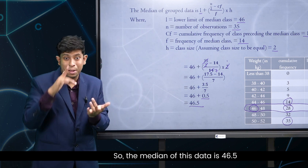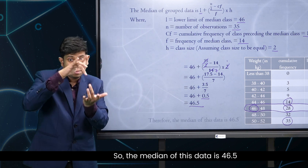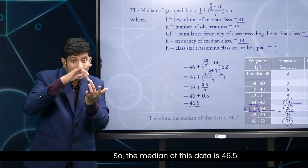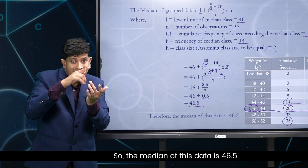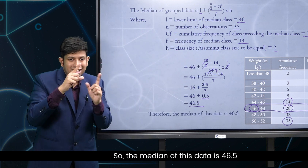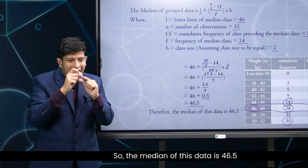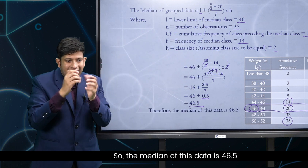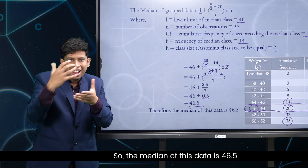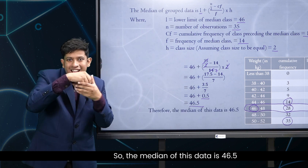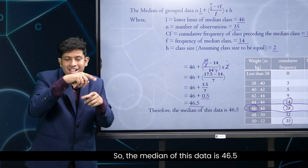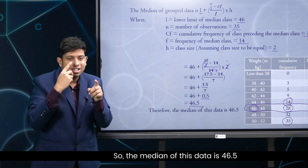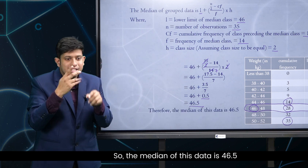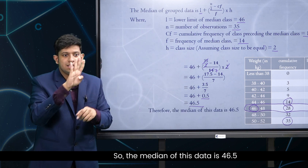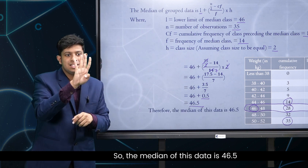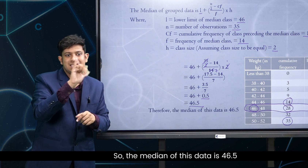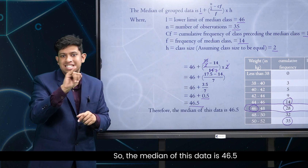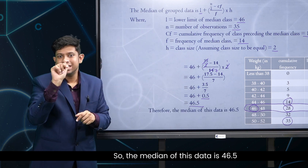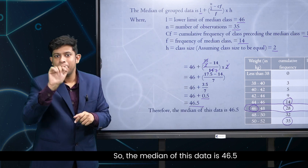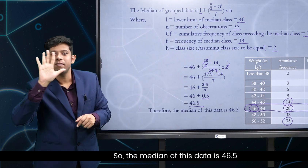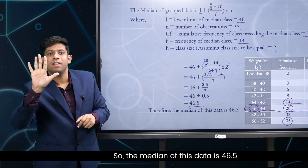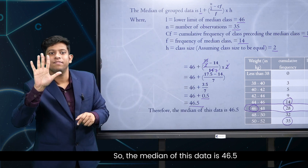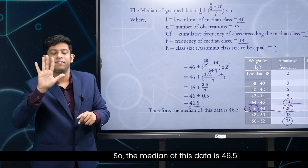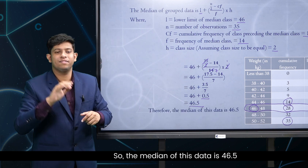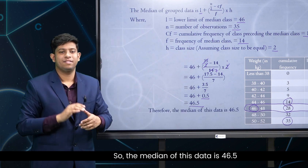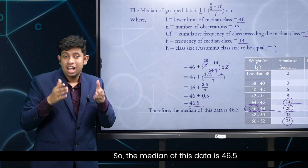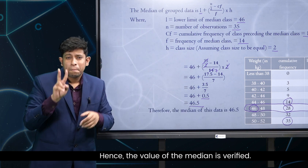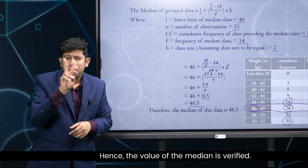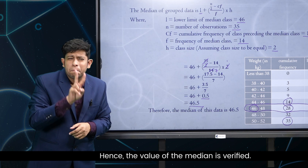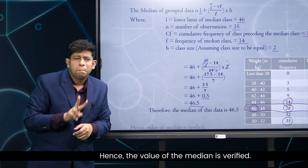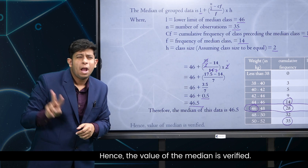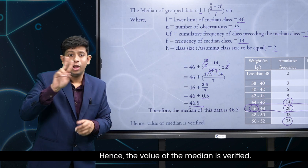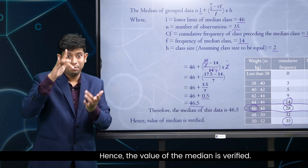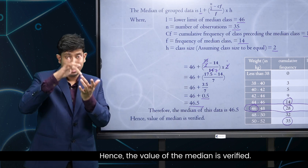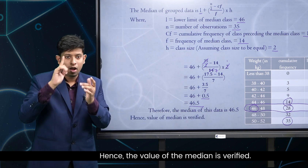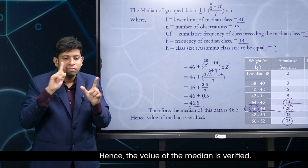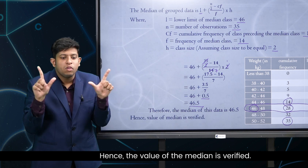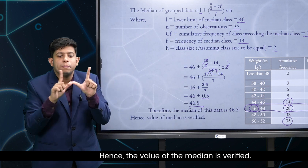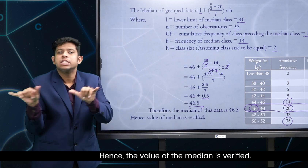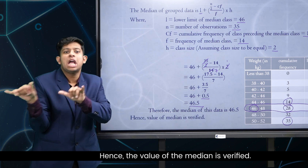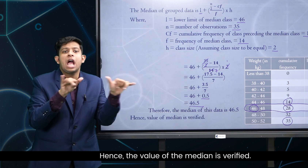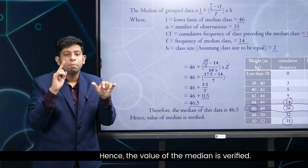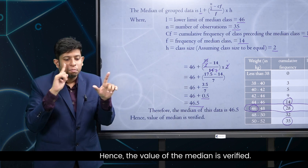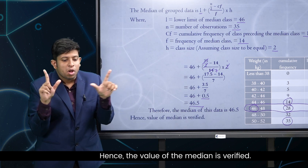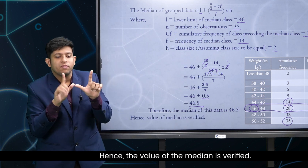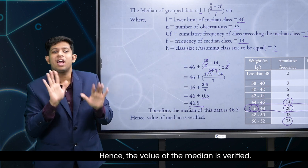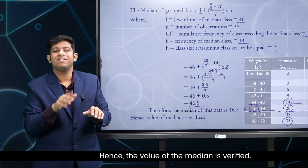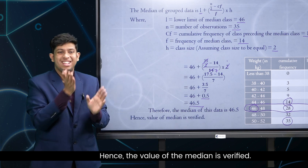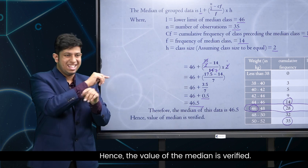So, the median of this data is 46.5. Hence, the value of the median is verified.